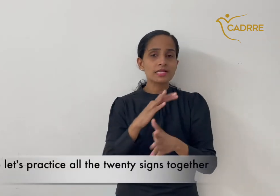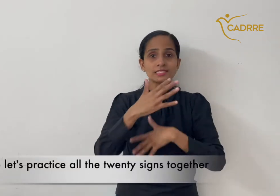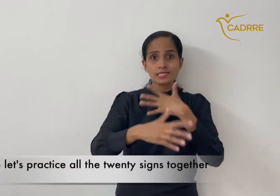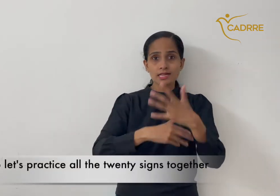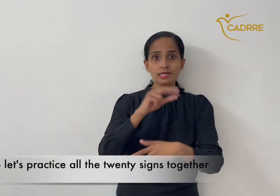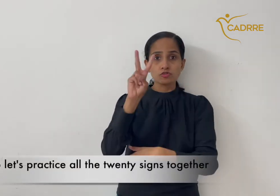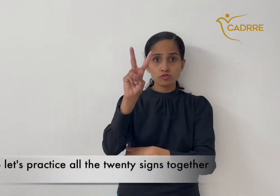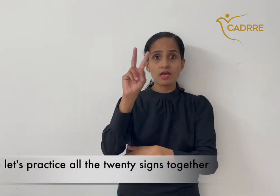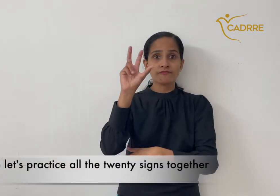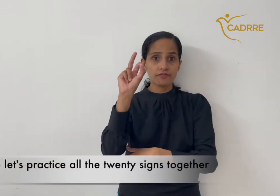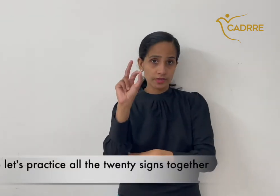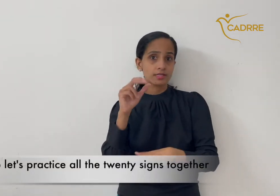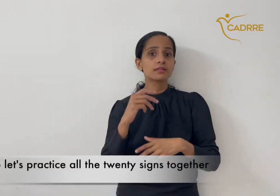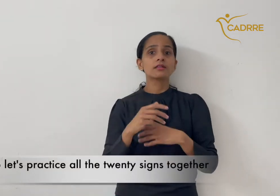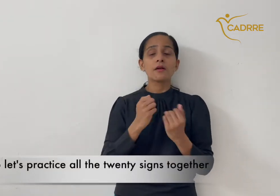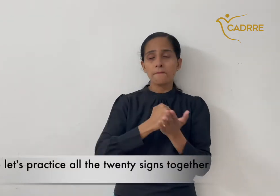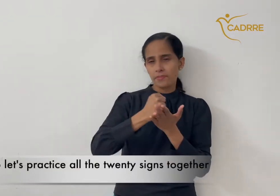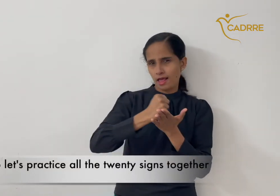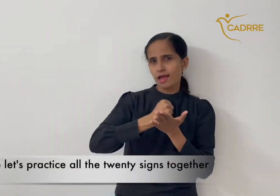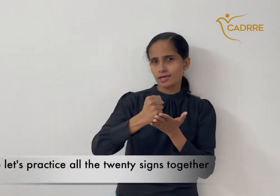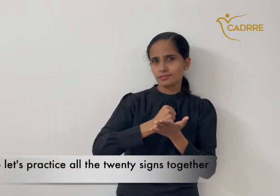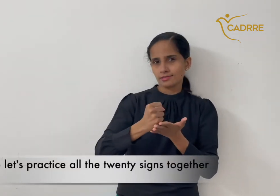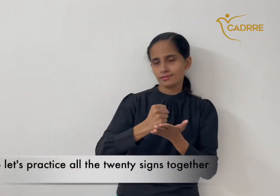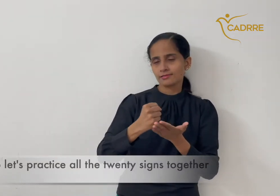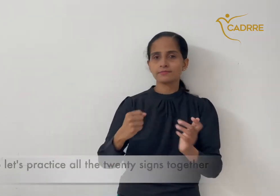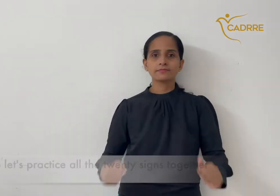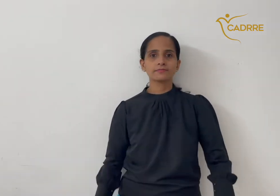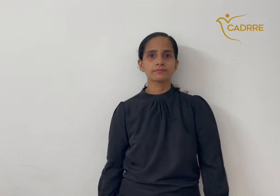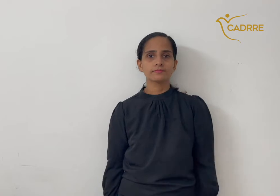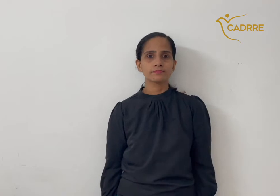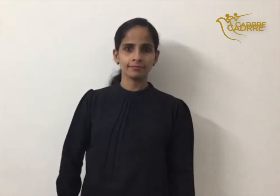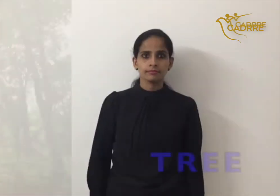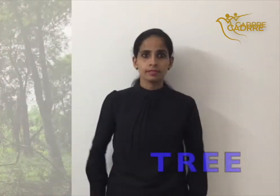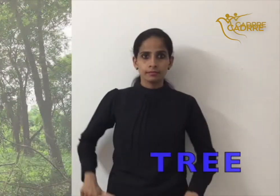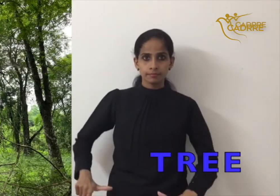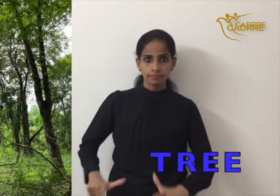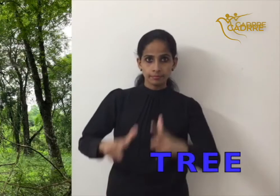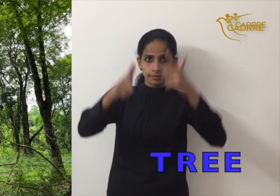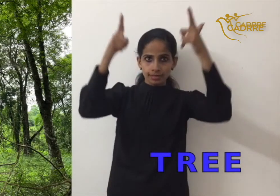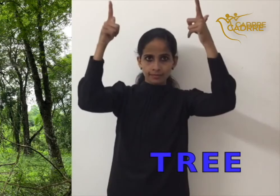So let's practice all the 20 signs together. Tree,